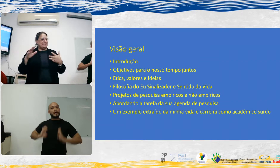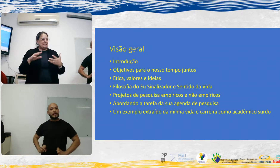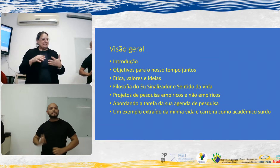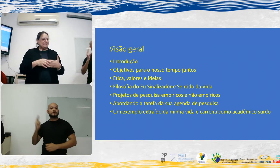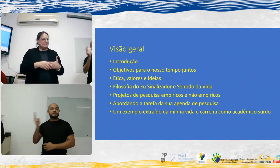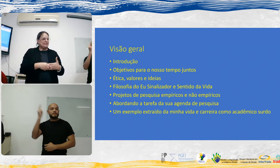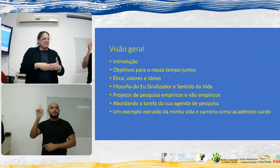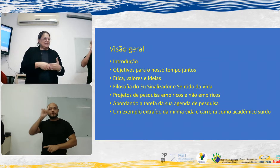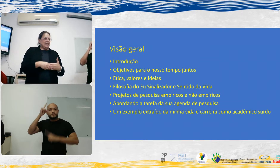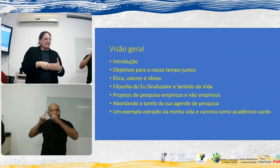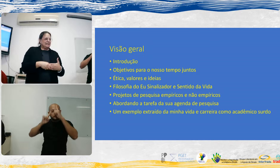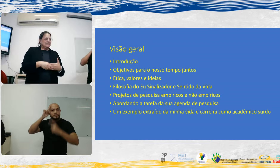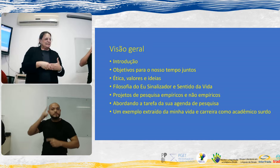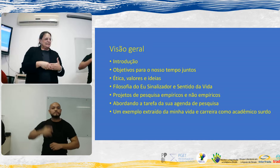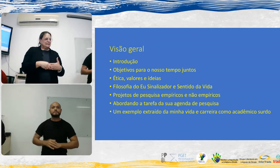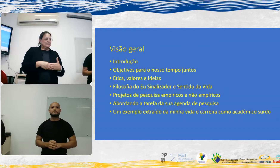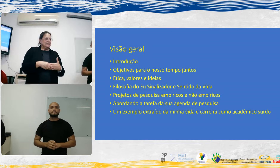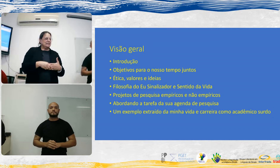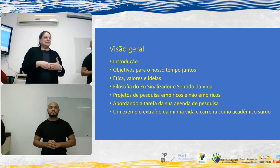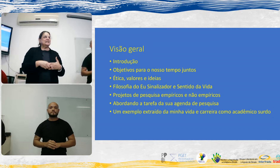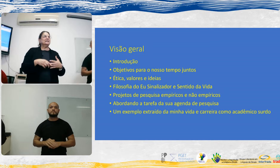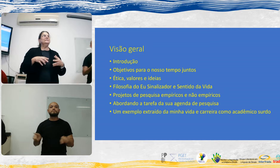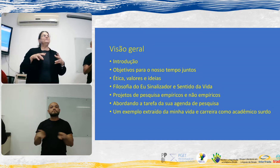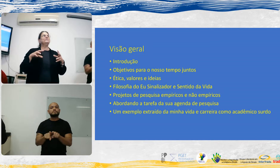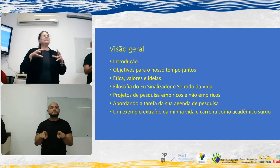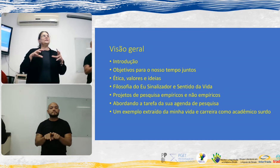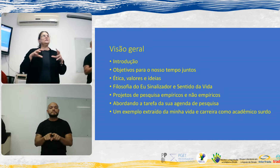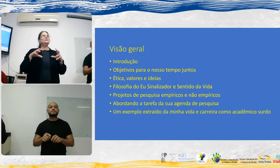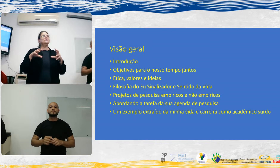and ideas, and the